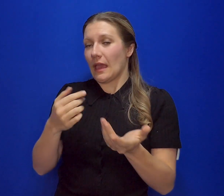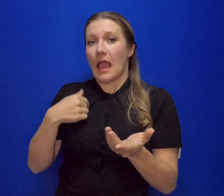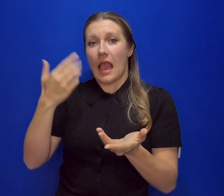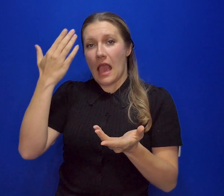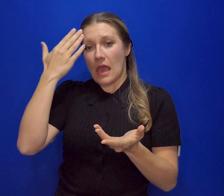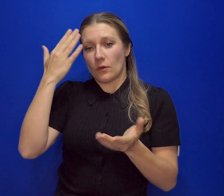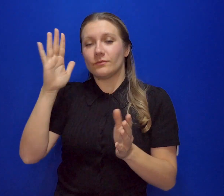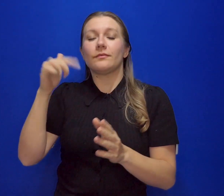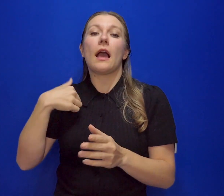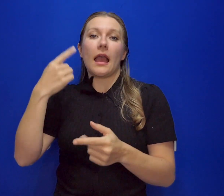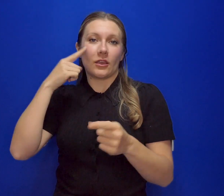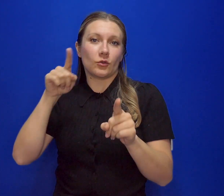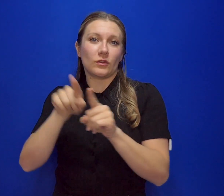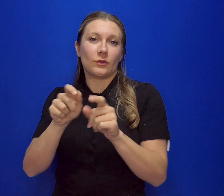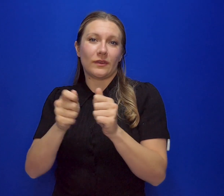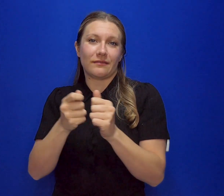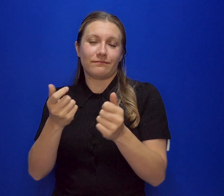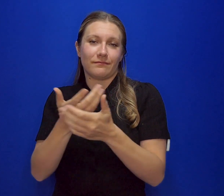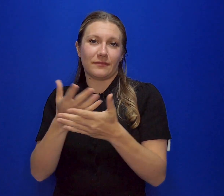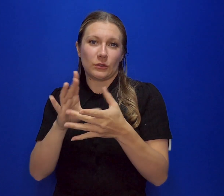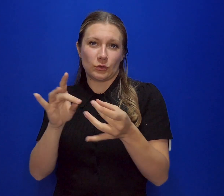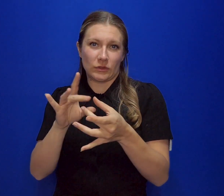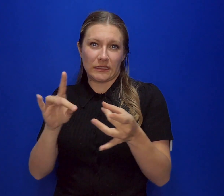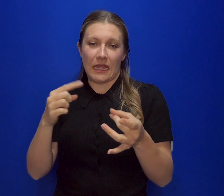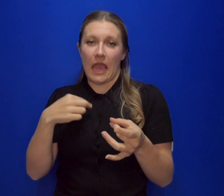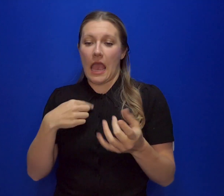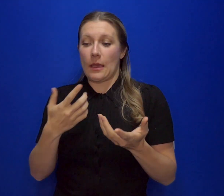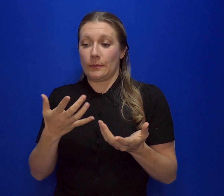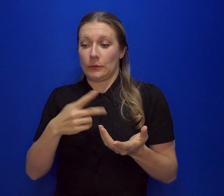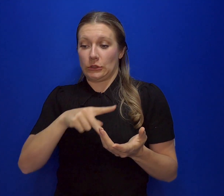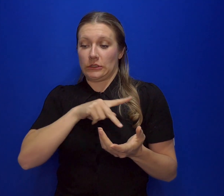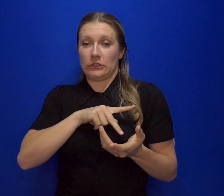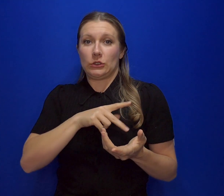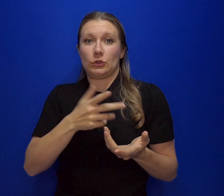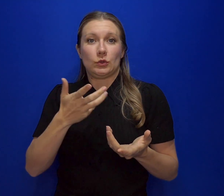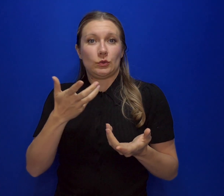about, I agree with what you said. I would not want any